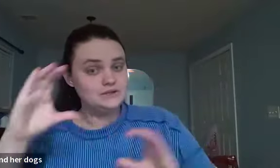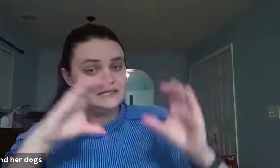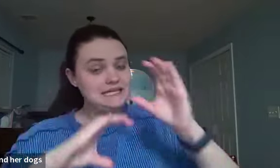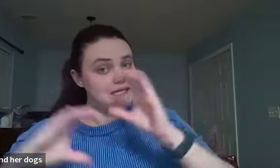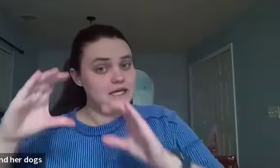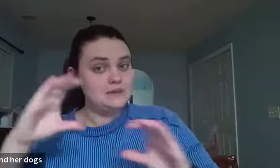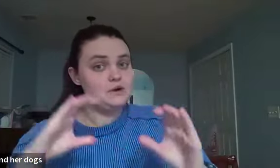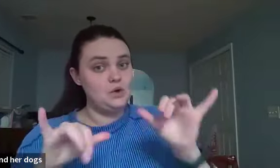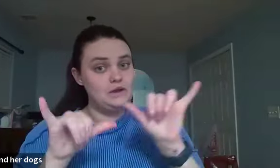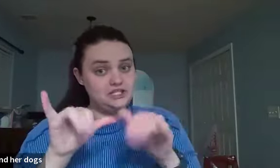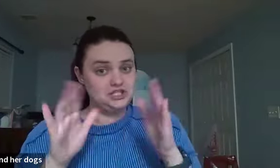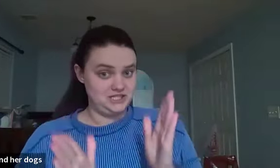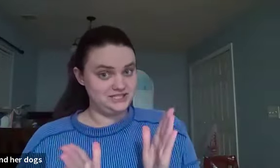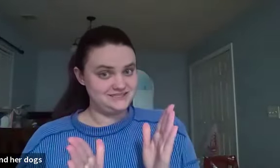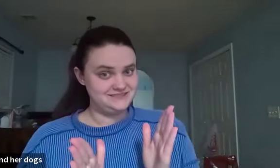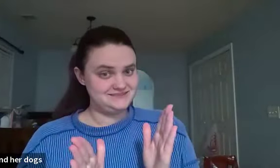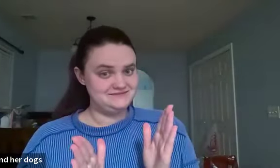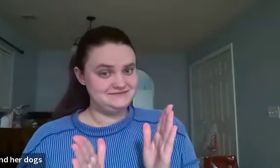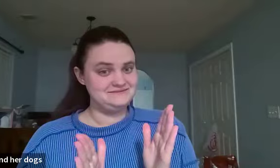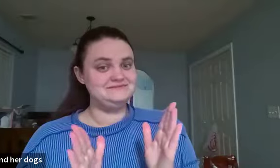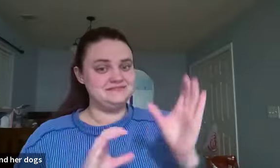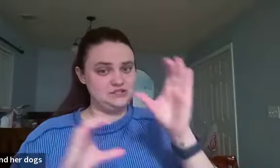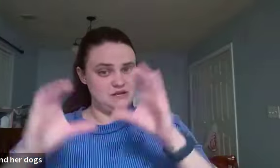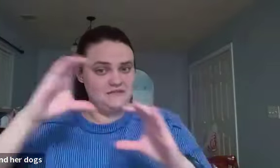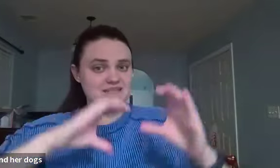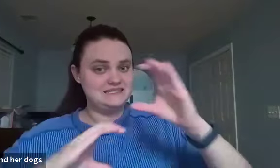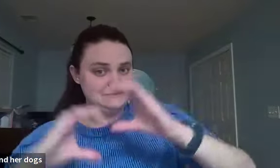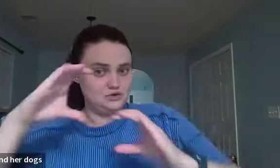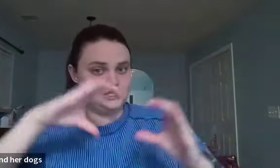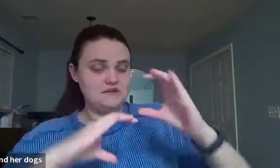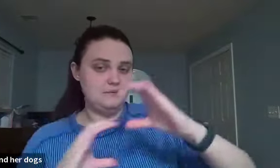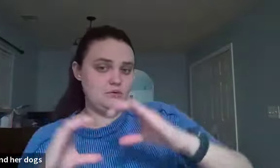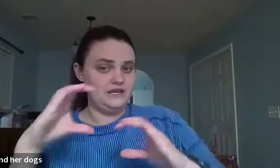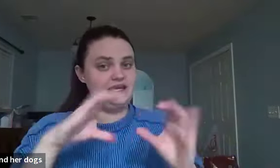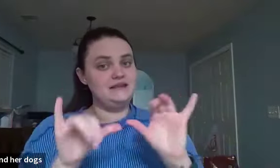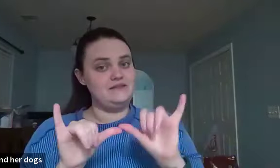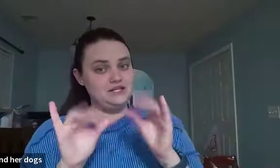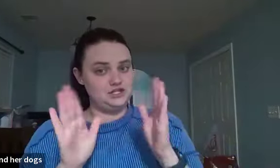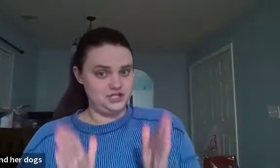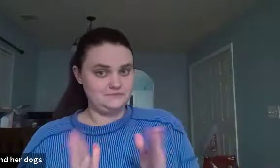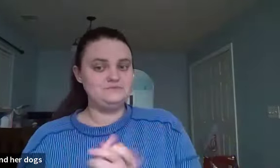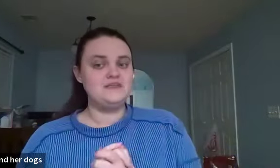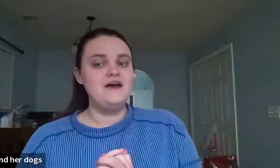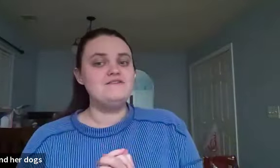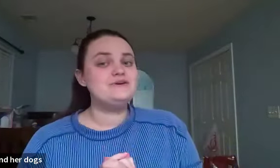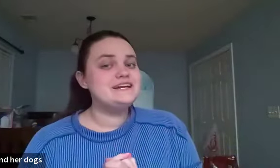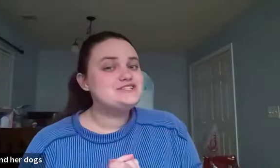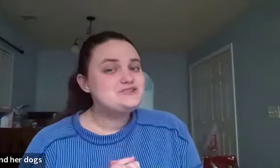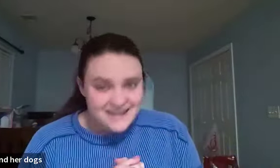chemical engineer. So you'd add that C motion of like pouring it in and then engineer. For a